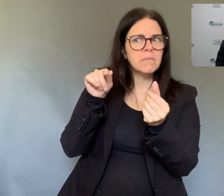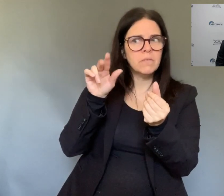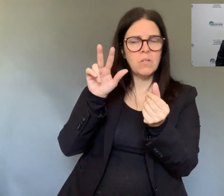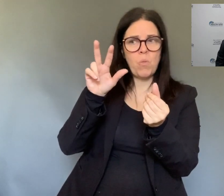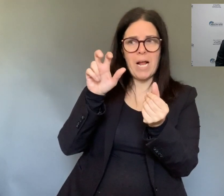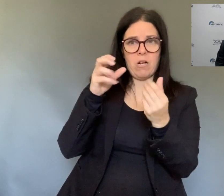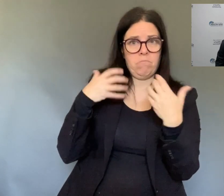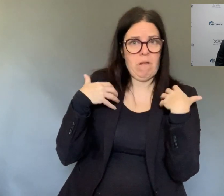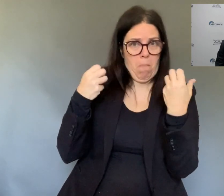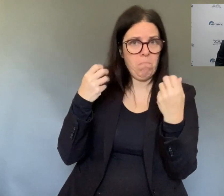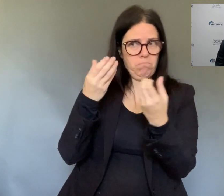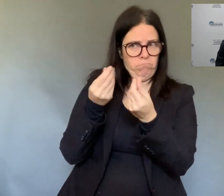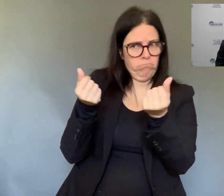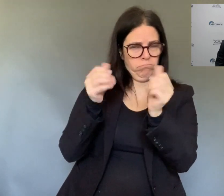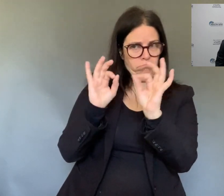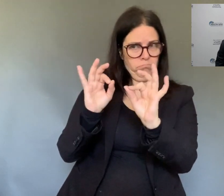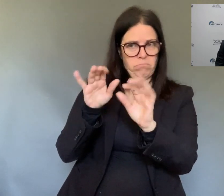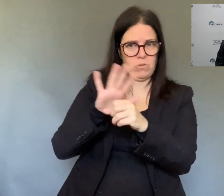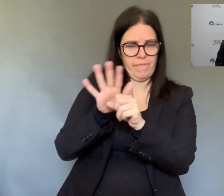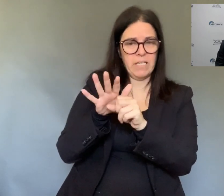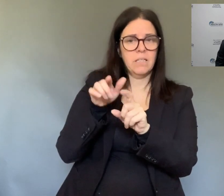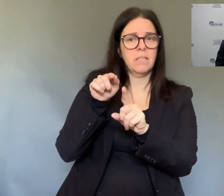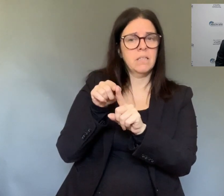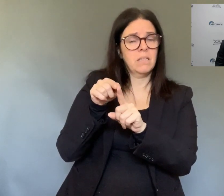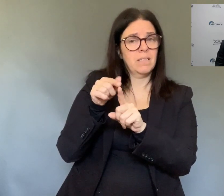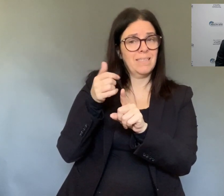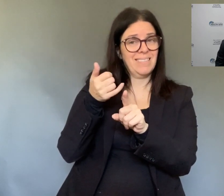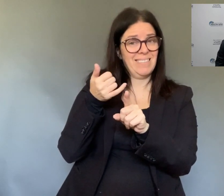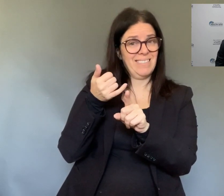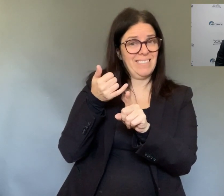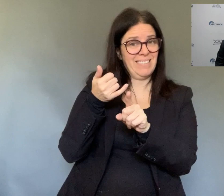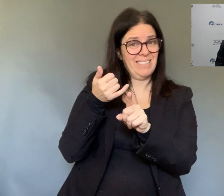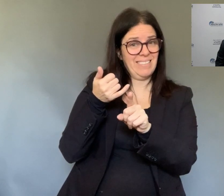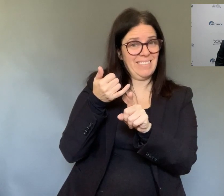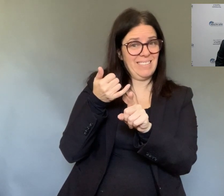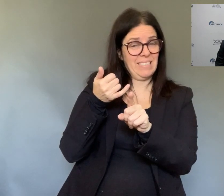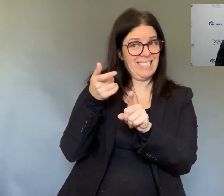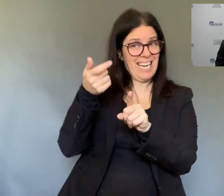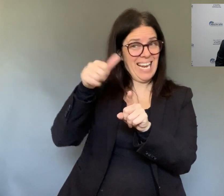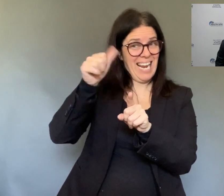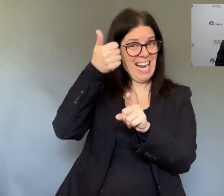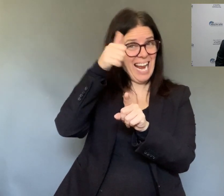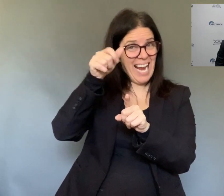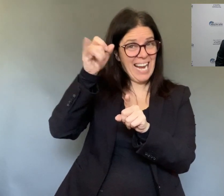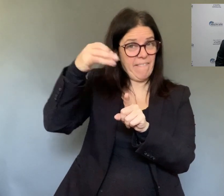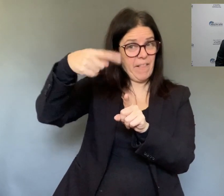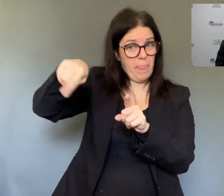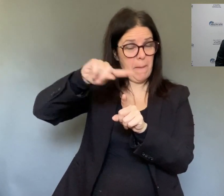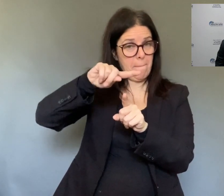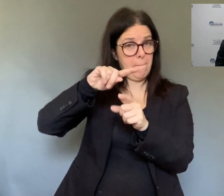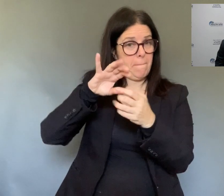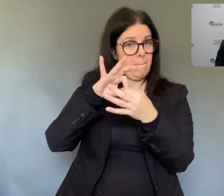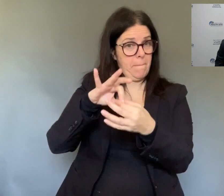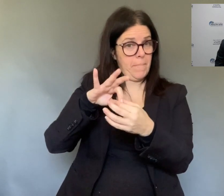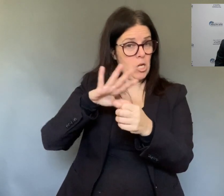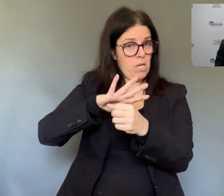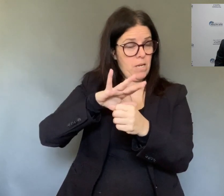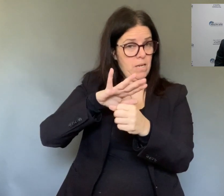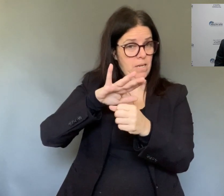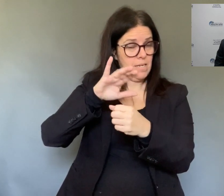so, because I've heard that they are stuck there pretty much until this pandemic's done because they can't return to their homes. Is